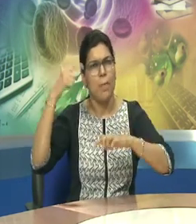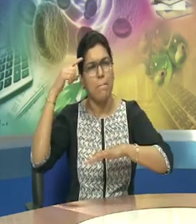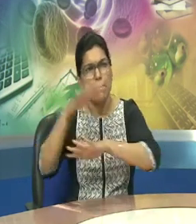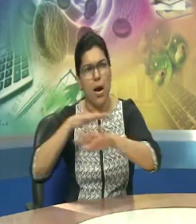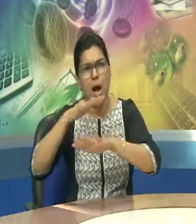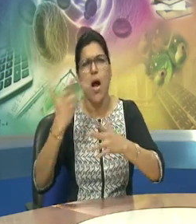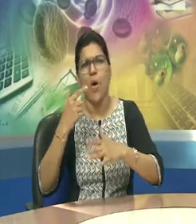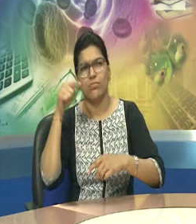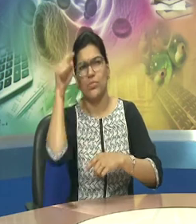Imagination.